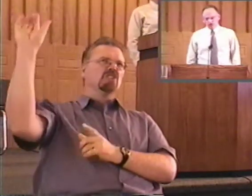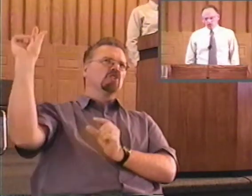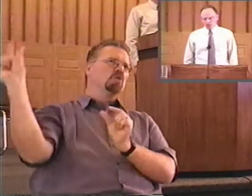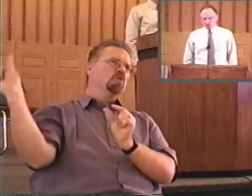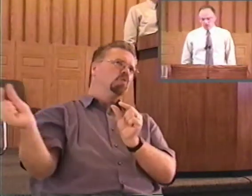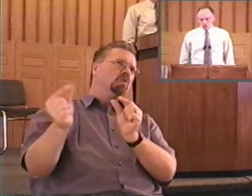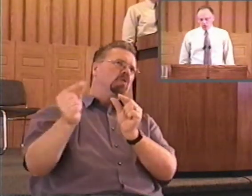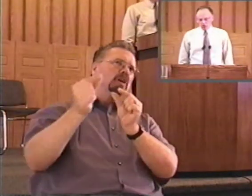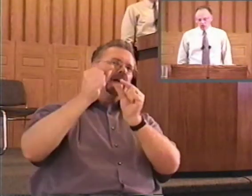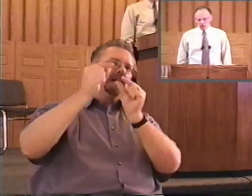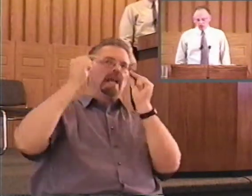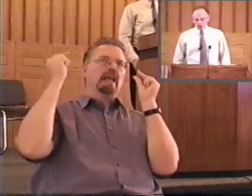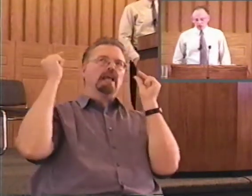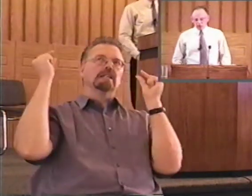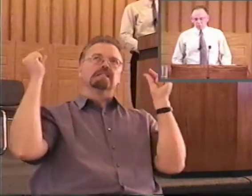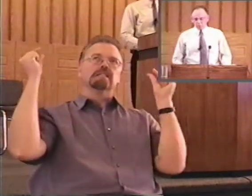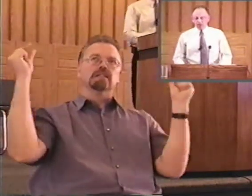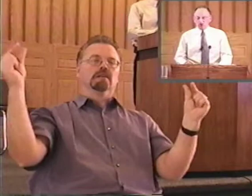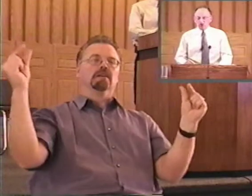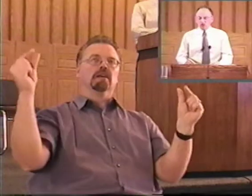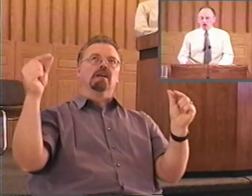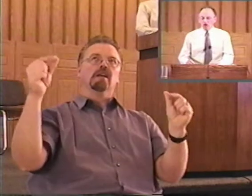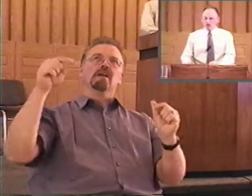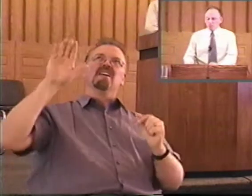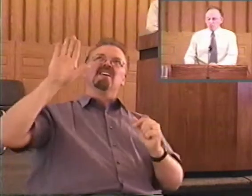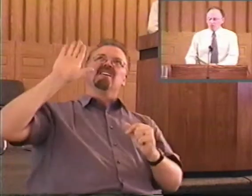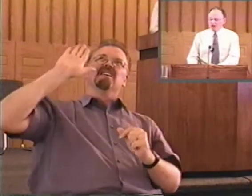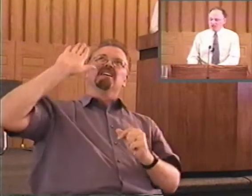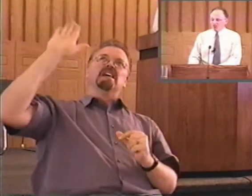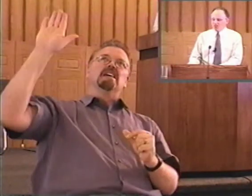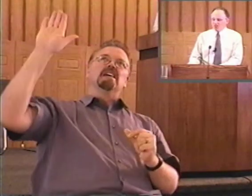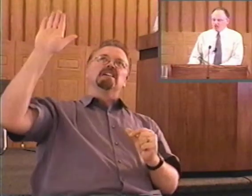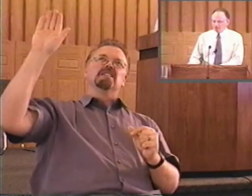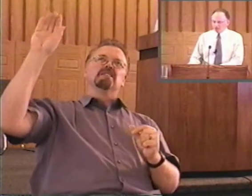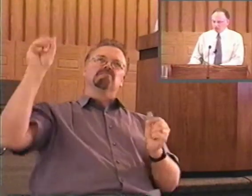grandeur. You respect God's